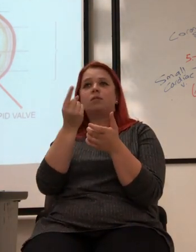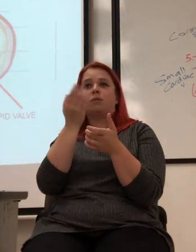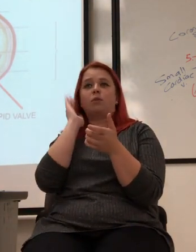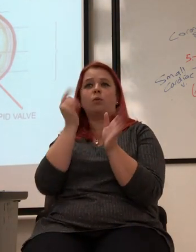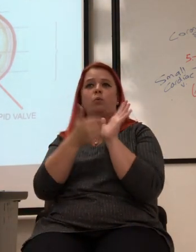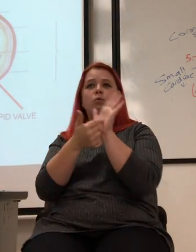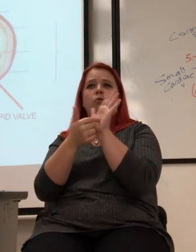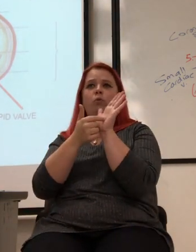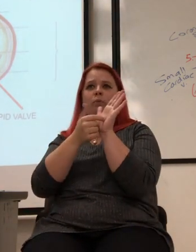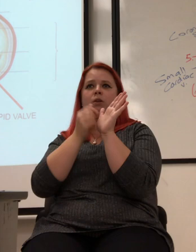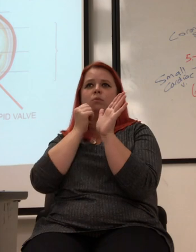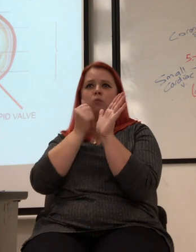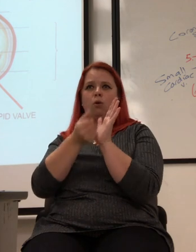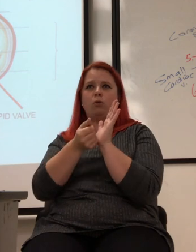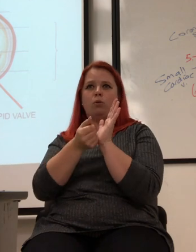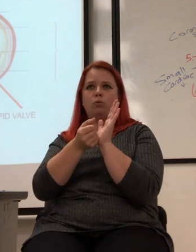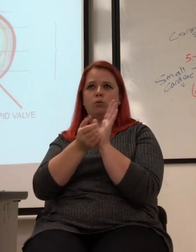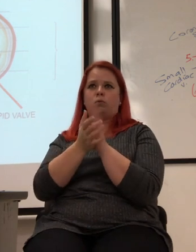to me